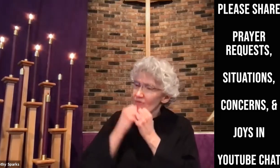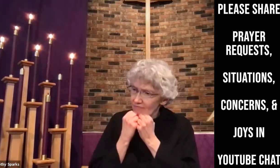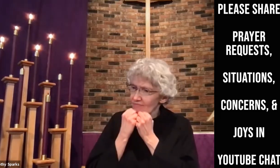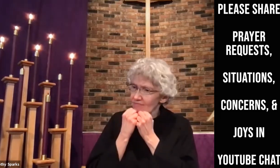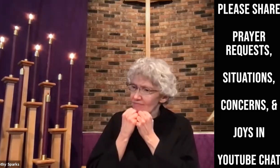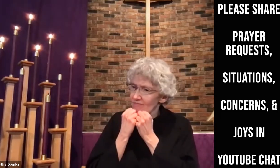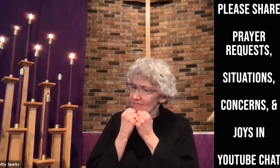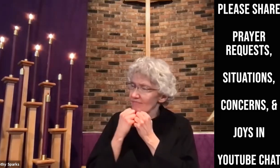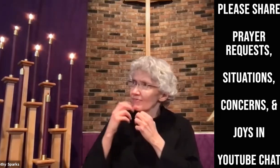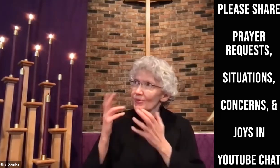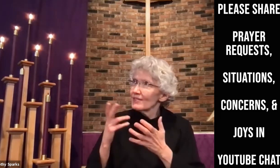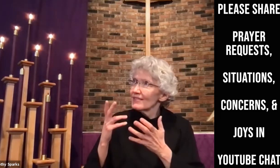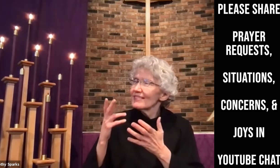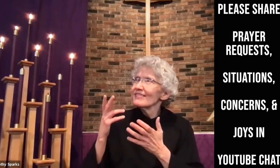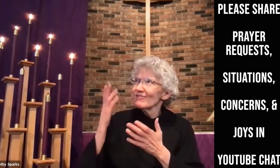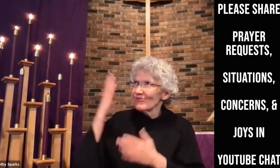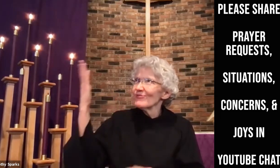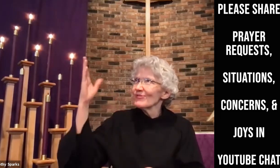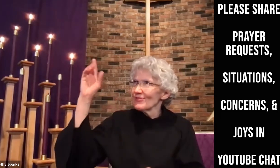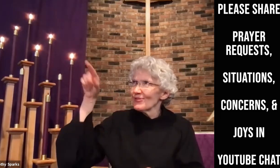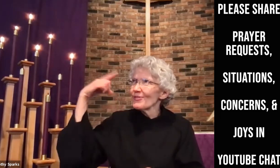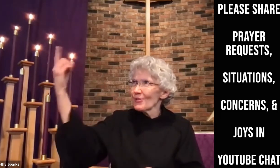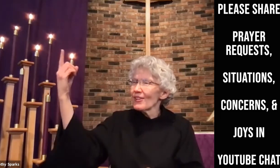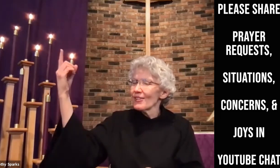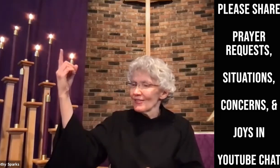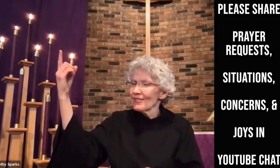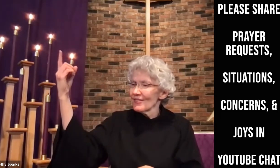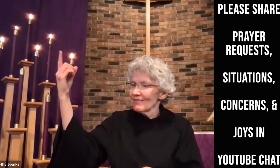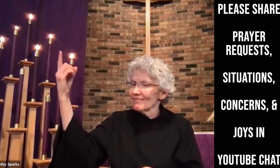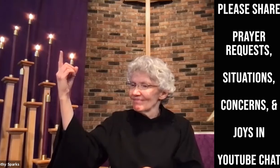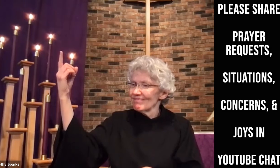Show us that our treasures are in you alone, God.